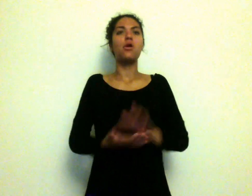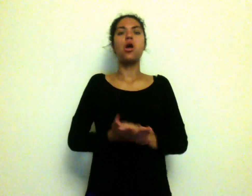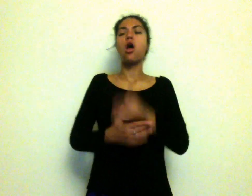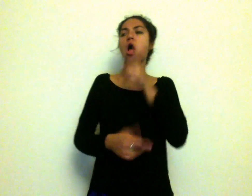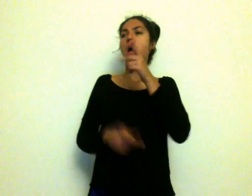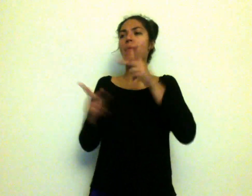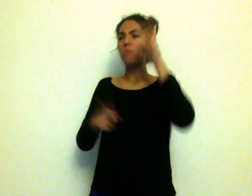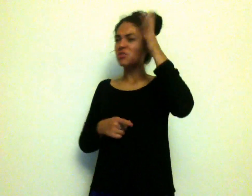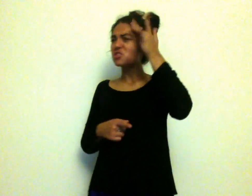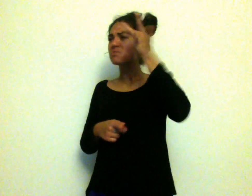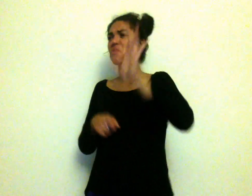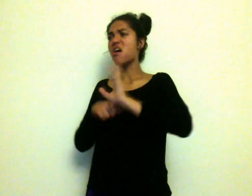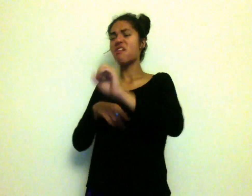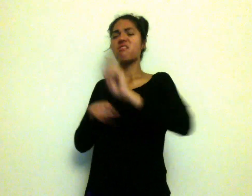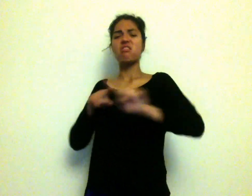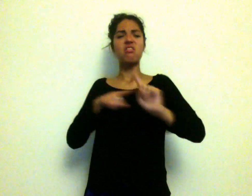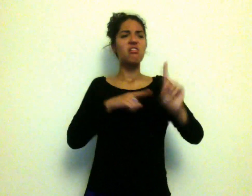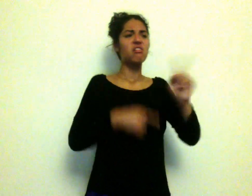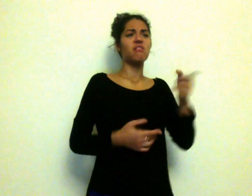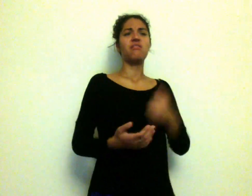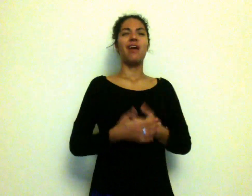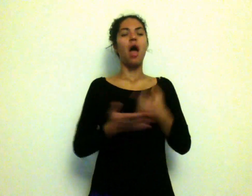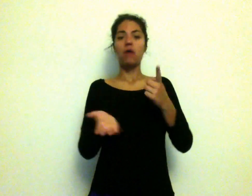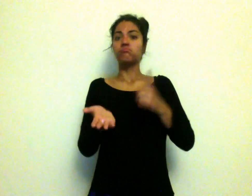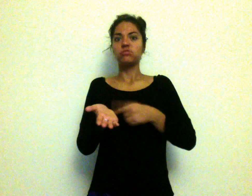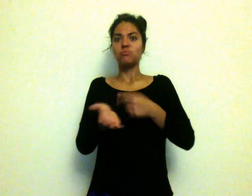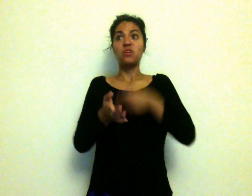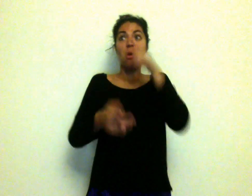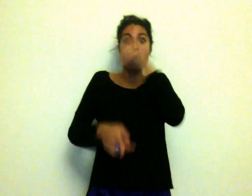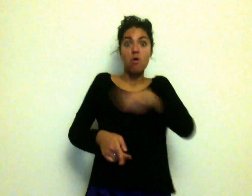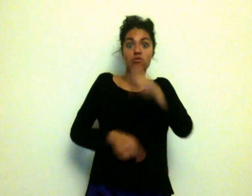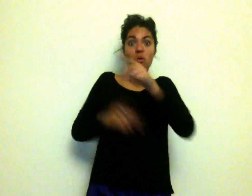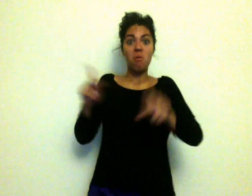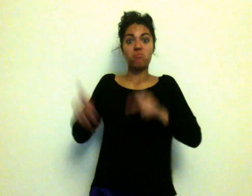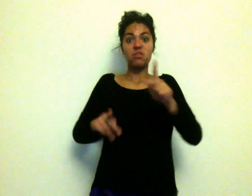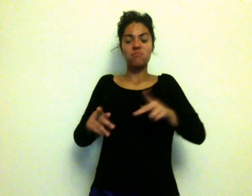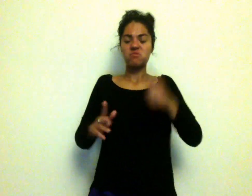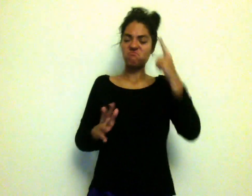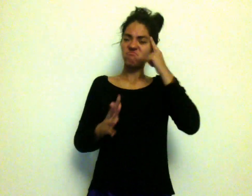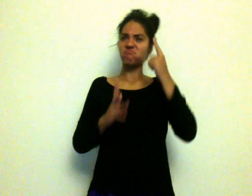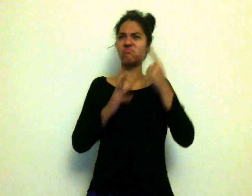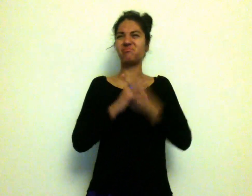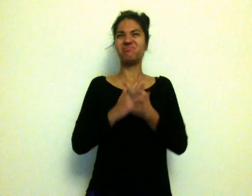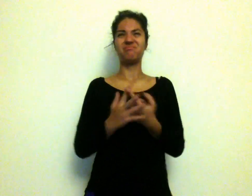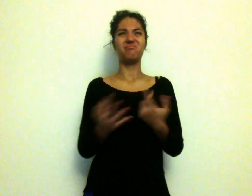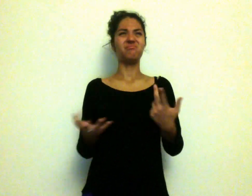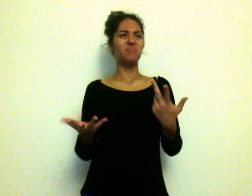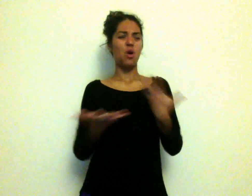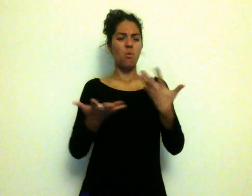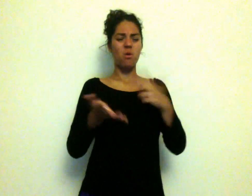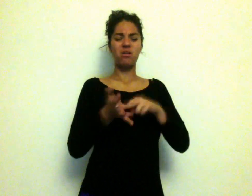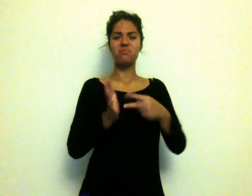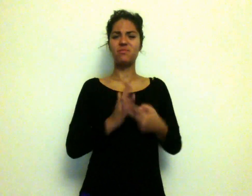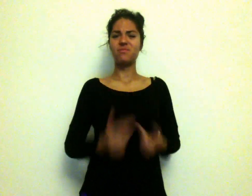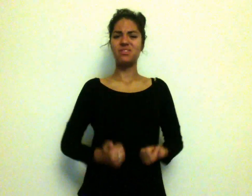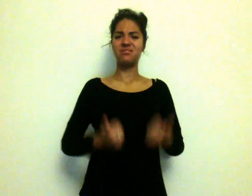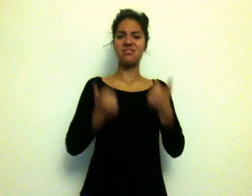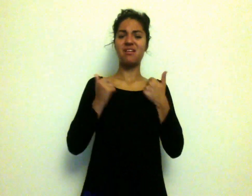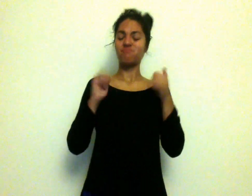what life is all about. And when we talk to a Hindu or a Muslim or a Buddhist, it is very easy to put a distance between